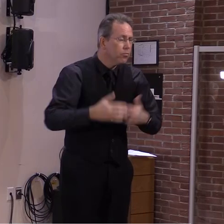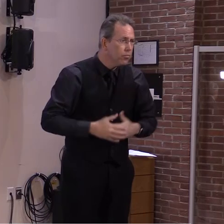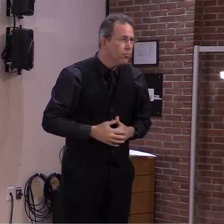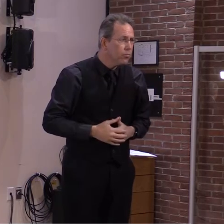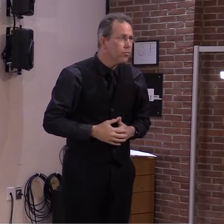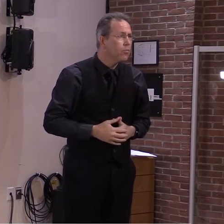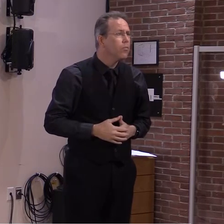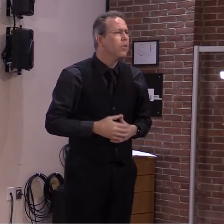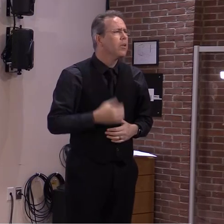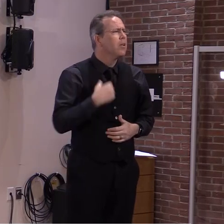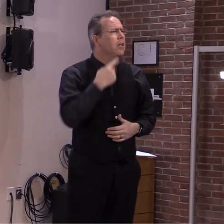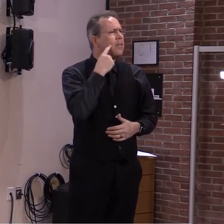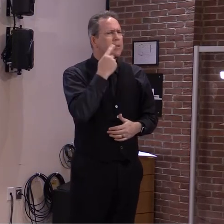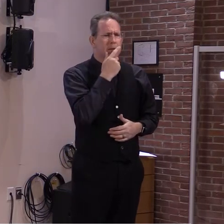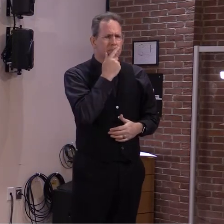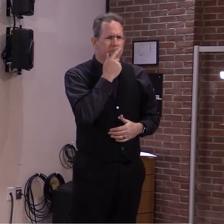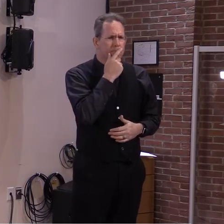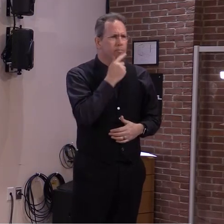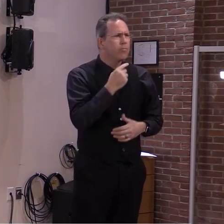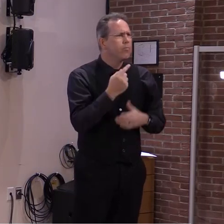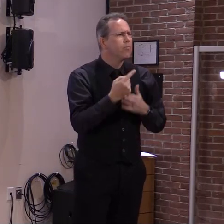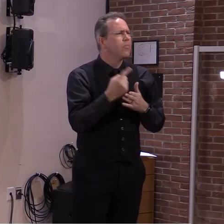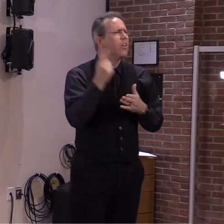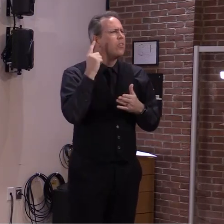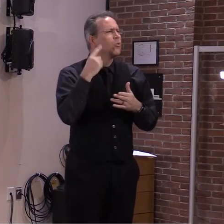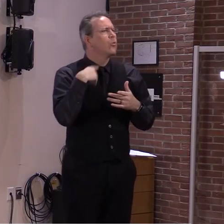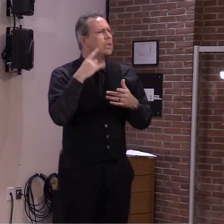is this, because we start on a Tuesday,